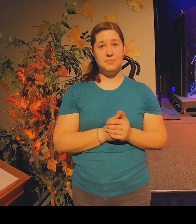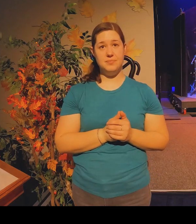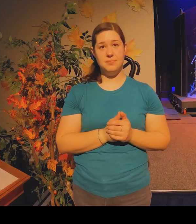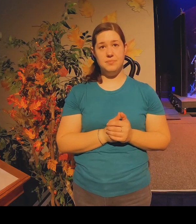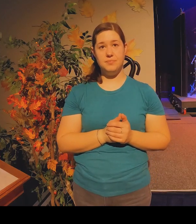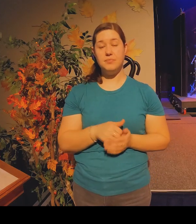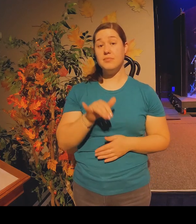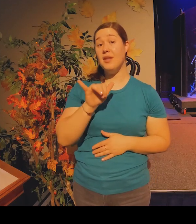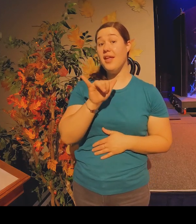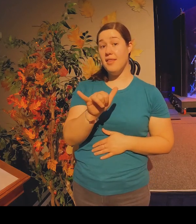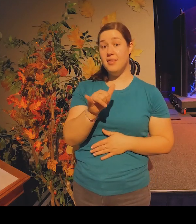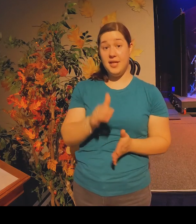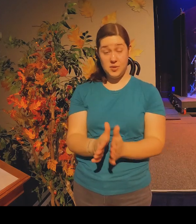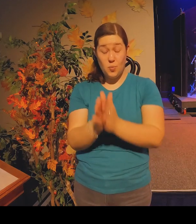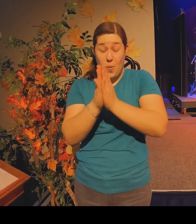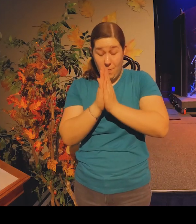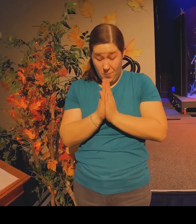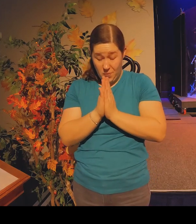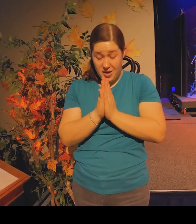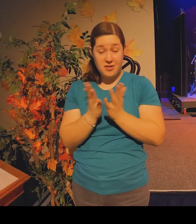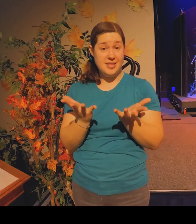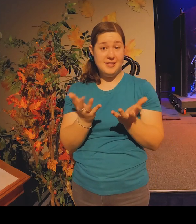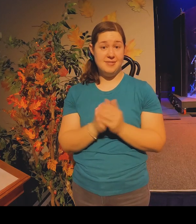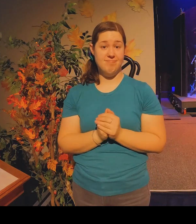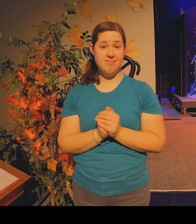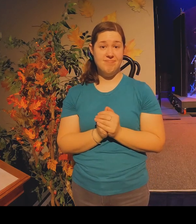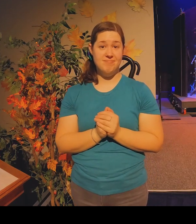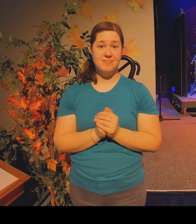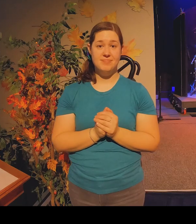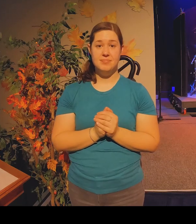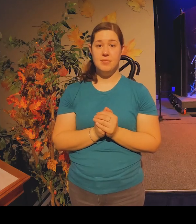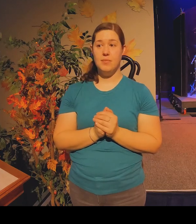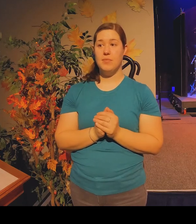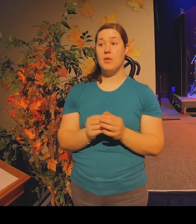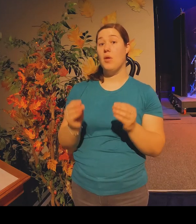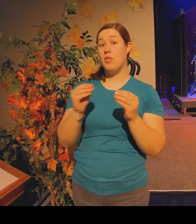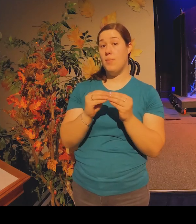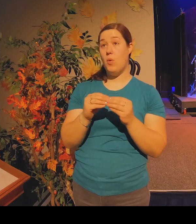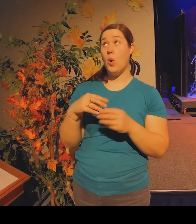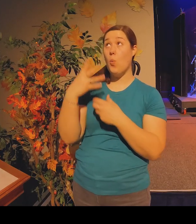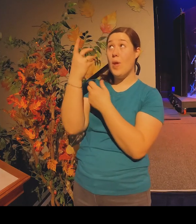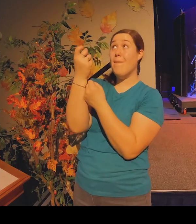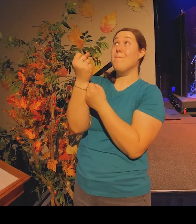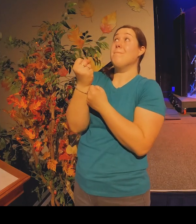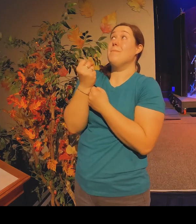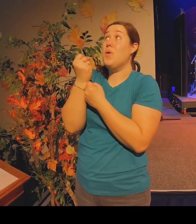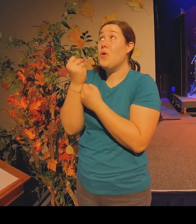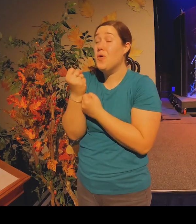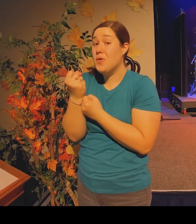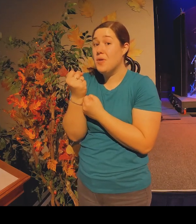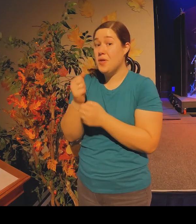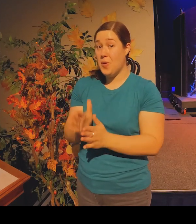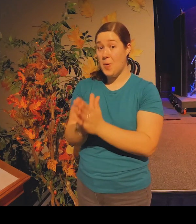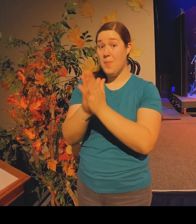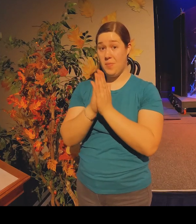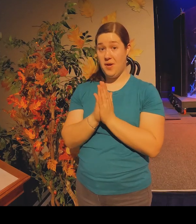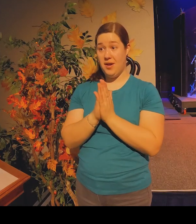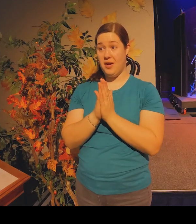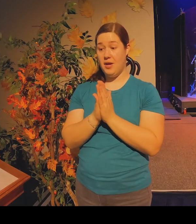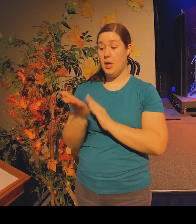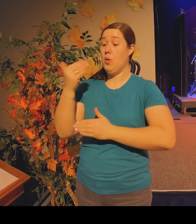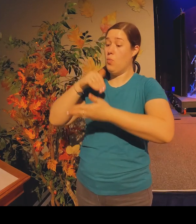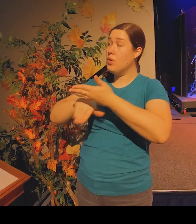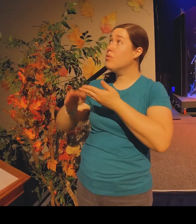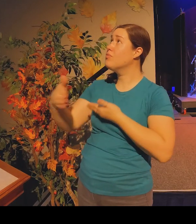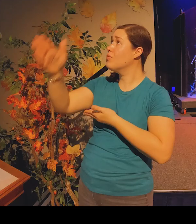And that's what prayer is. The more we pull in prayer and we go into the heart of God in prayer, no matter what